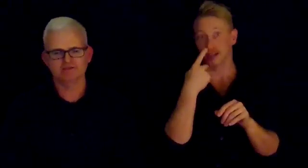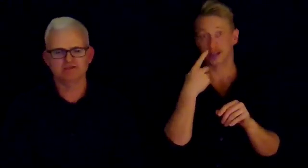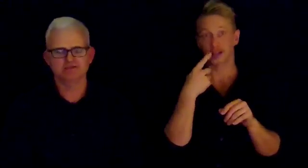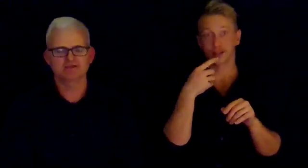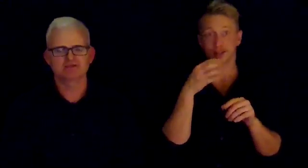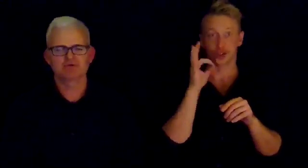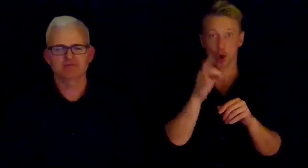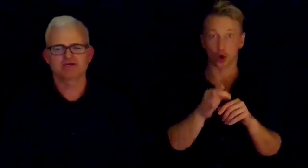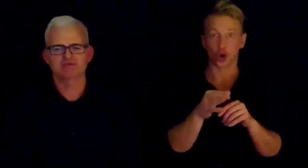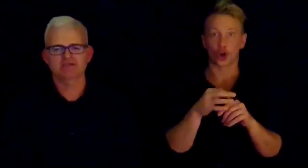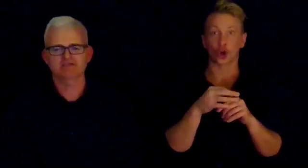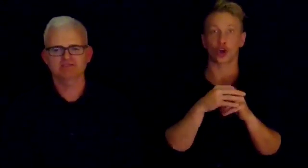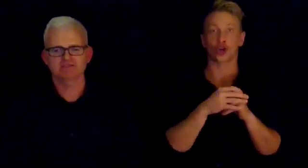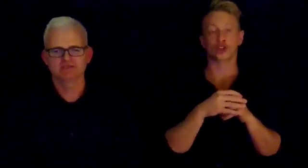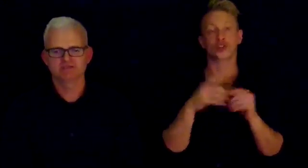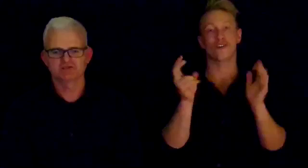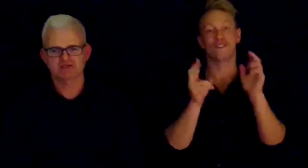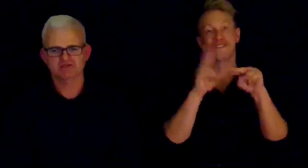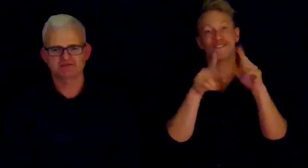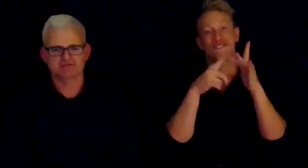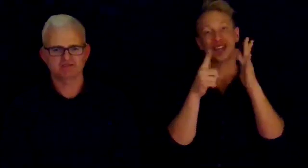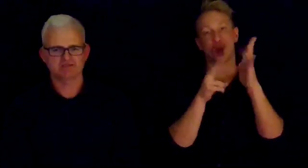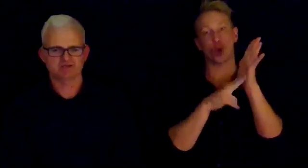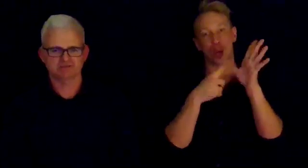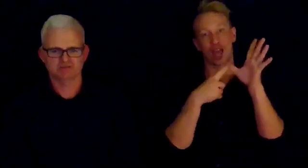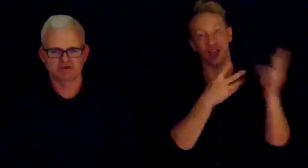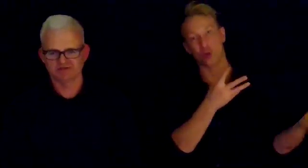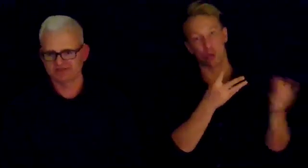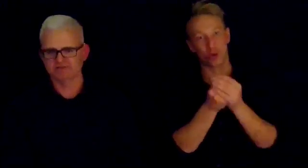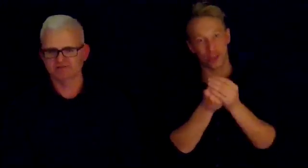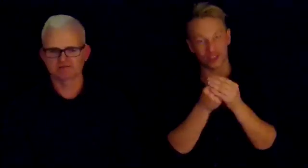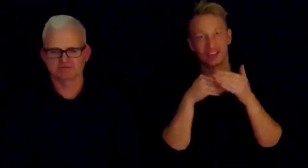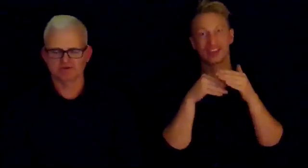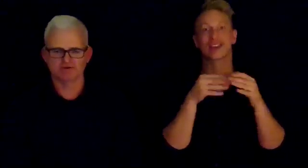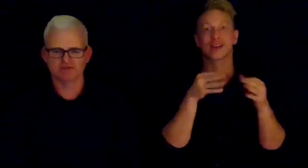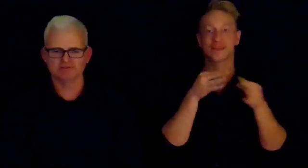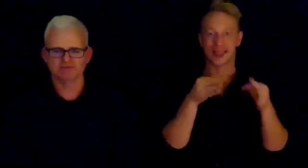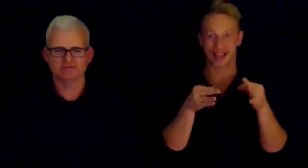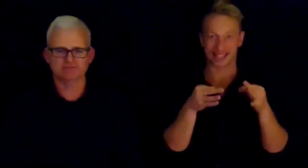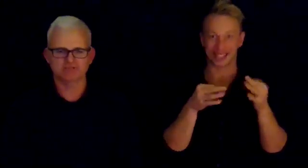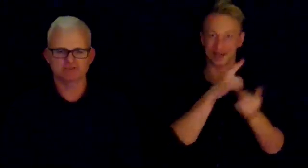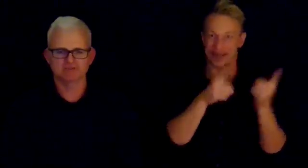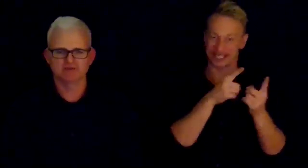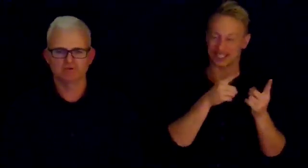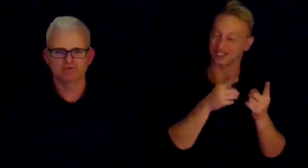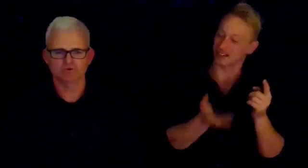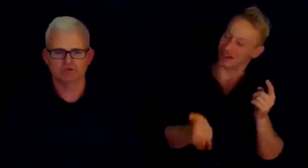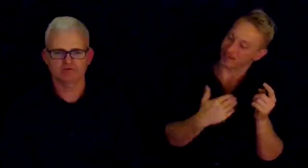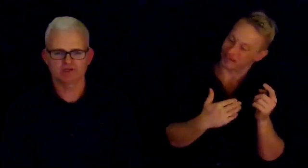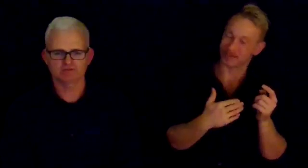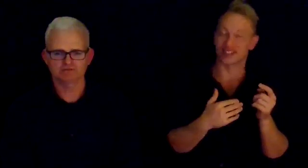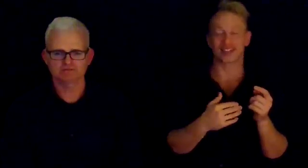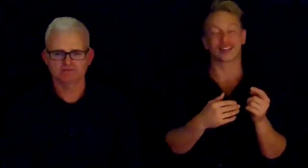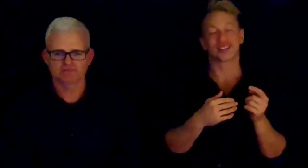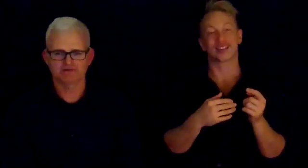me in the pre-planning meeting, so they could see that I needed Fiona to assist me with